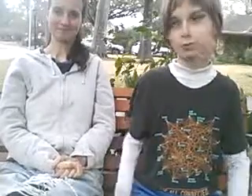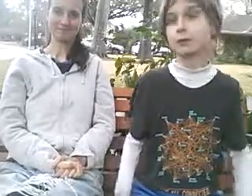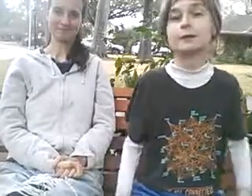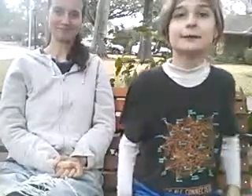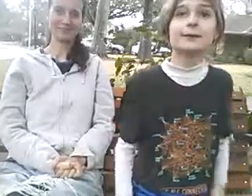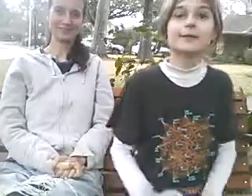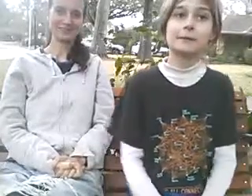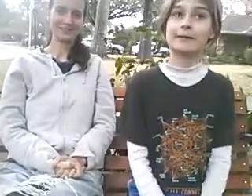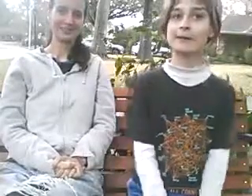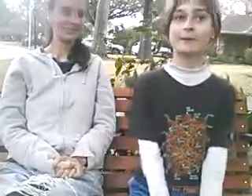squirrel.